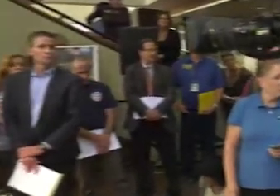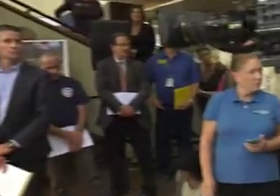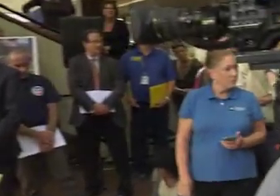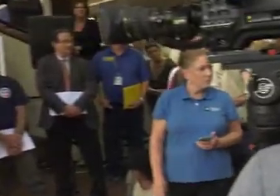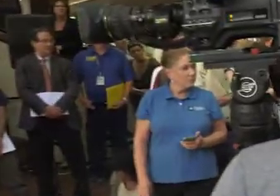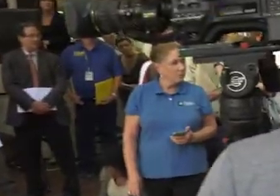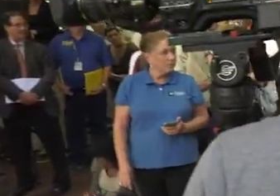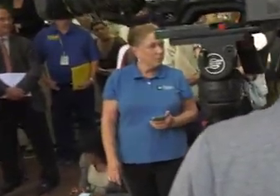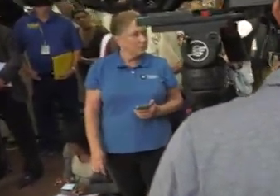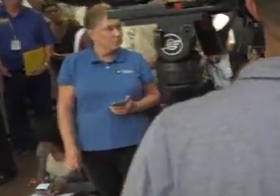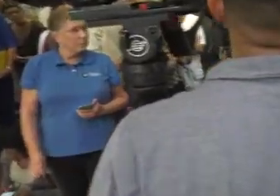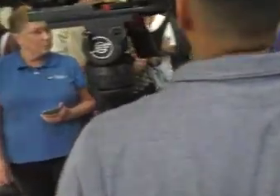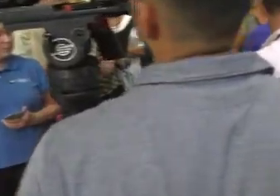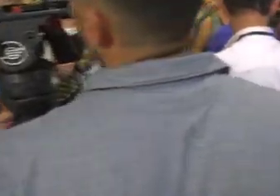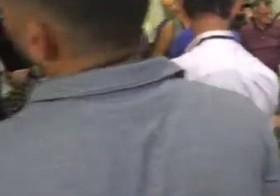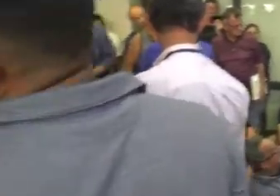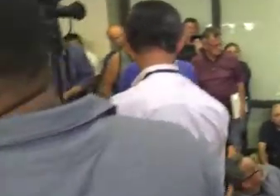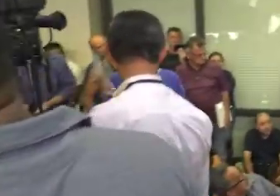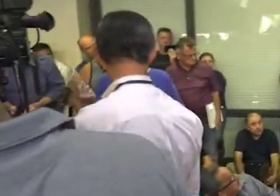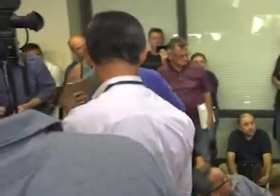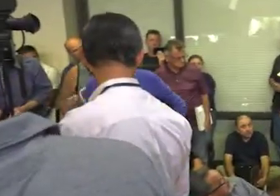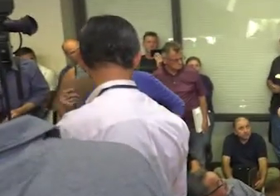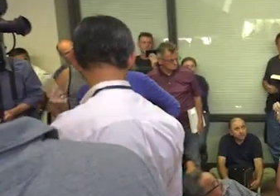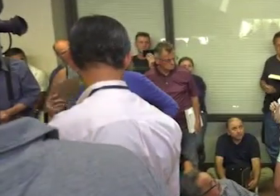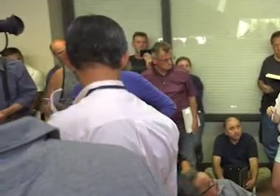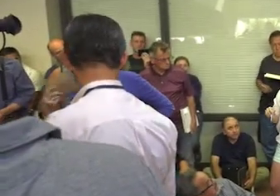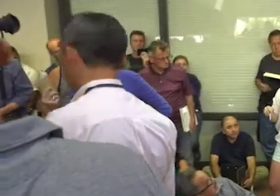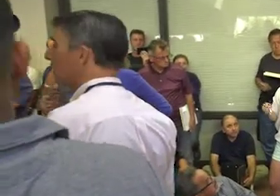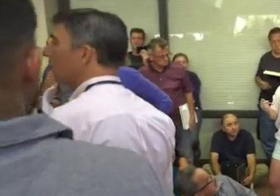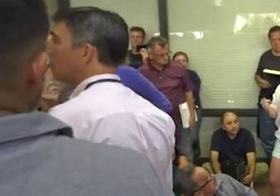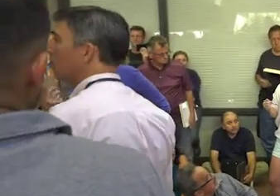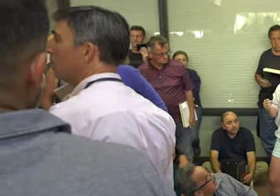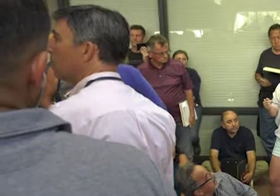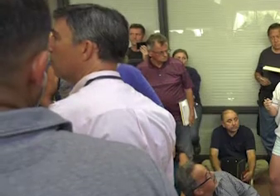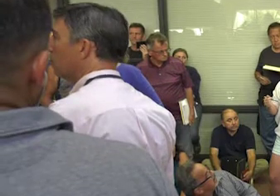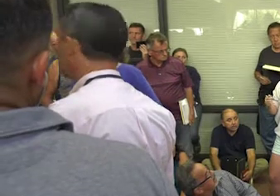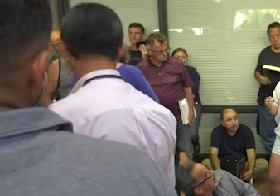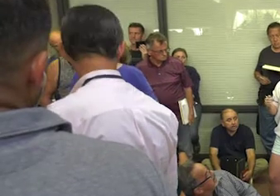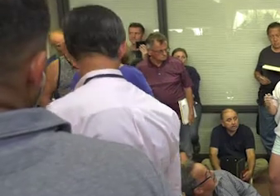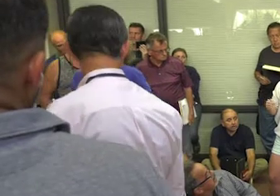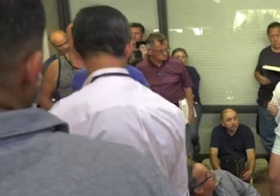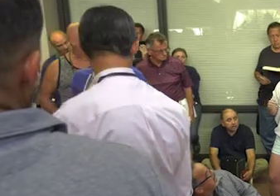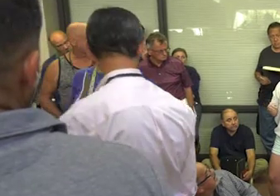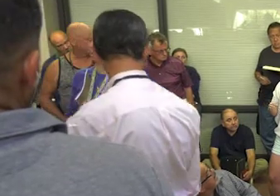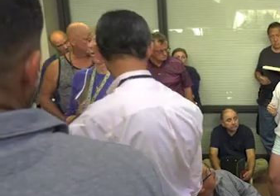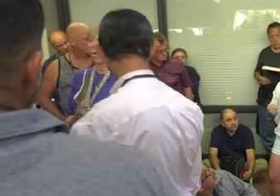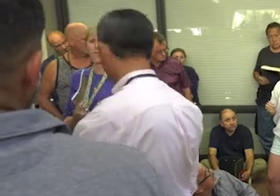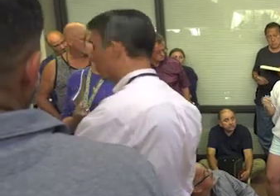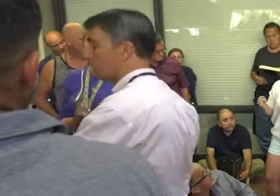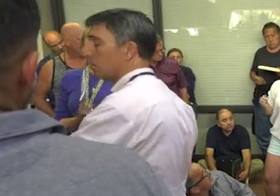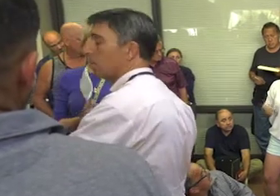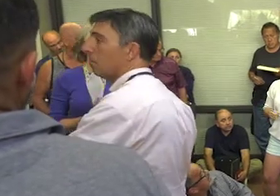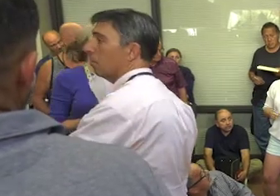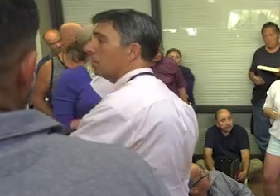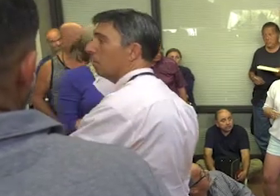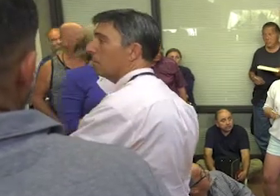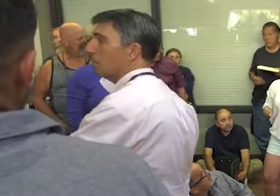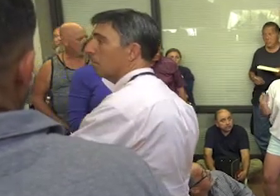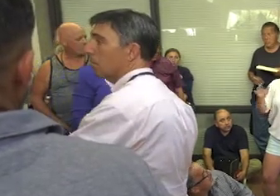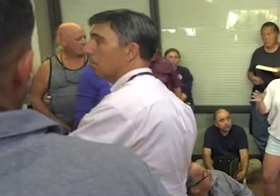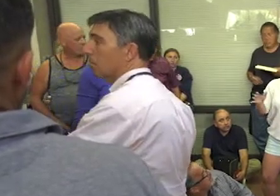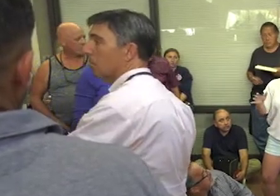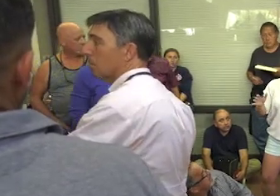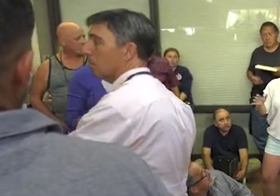paint, they were not declared hazardous waste sites. Why is it that my home is declared a hazardous waste site? How do you justify